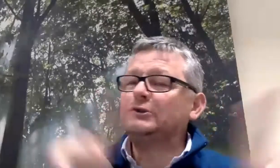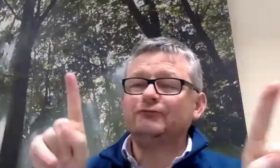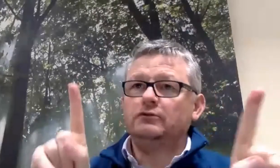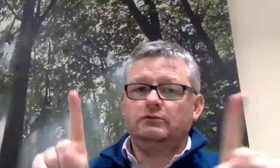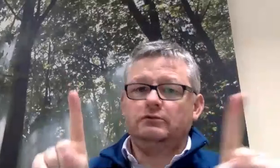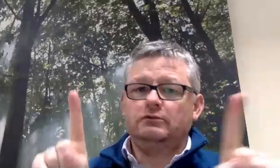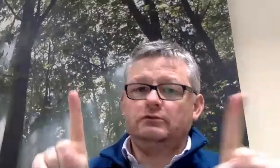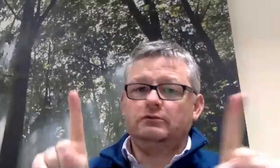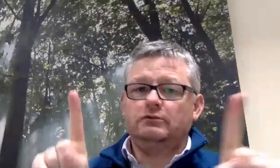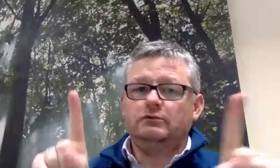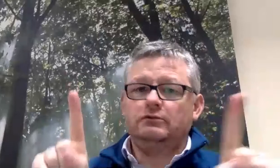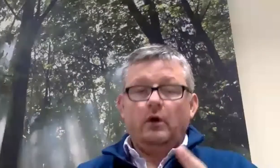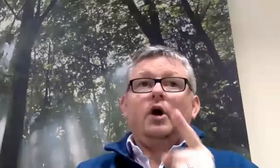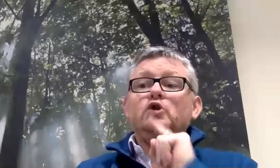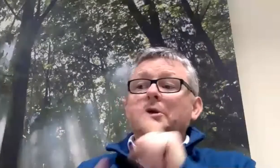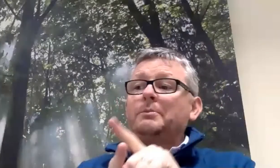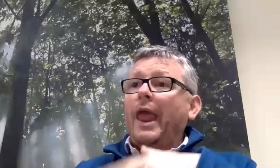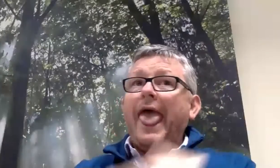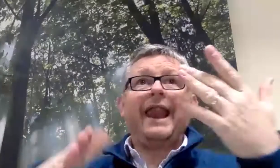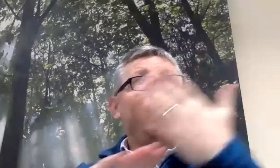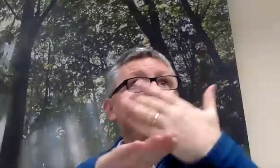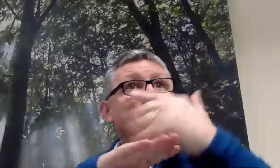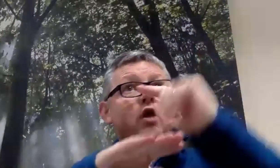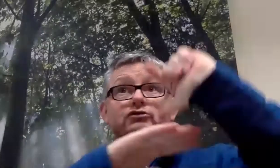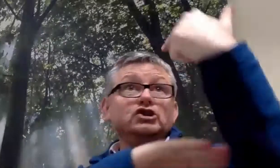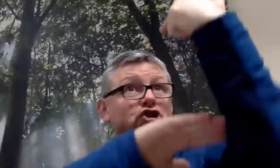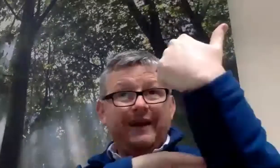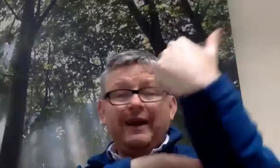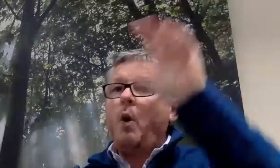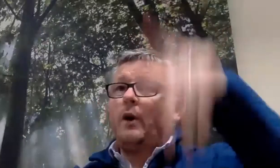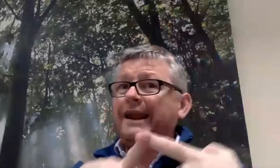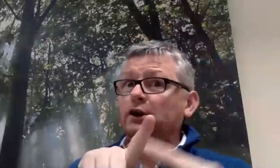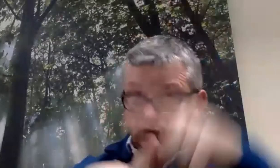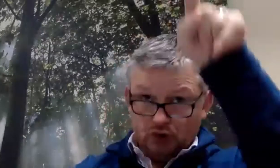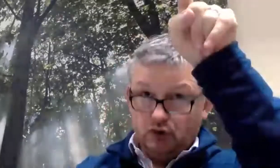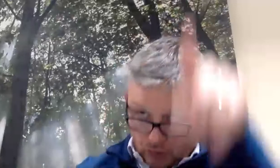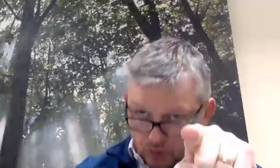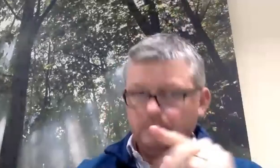It can convey tone and it can convey accent in the way that spoken languages do.